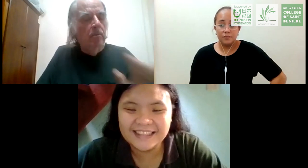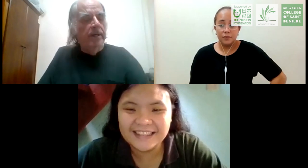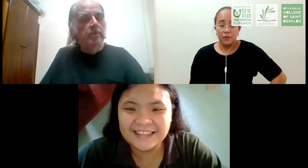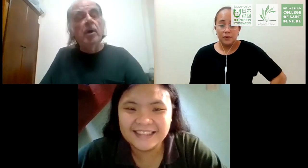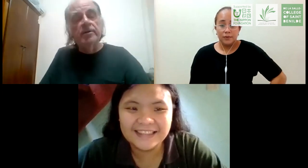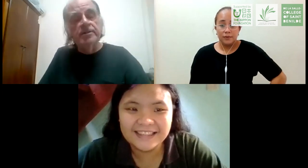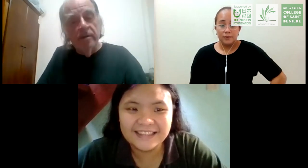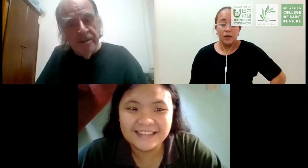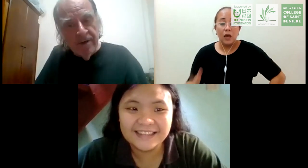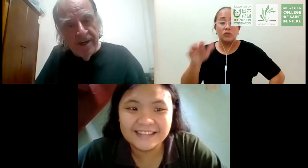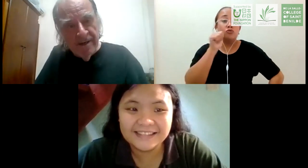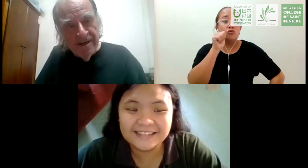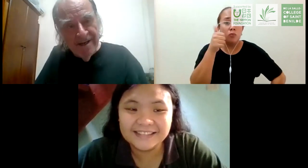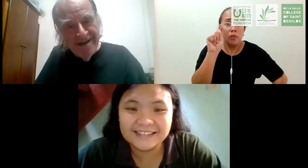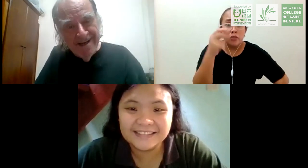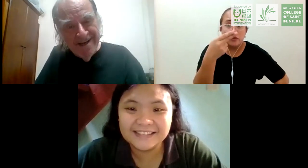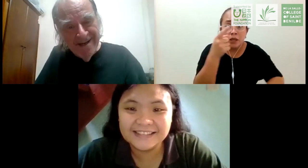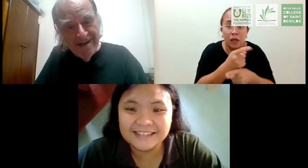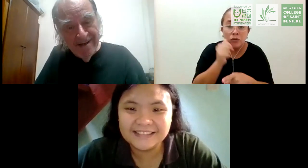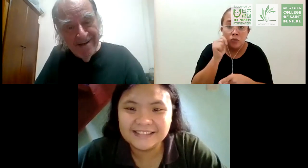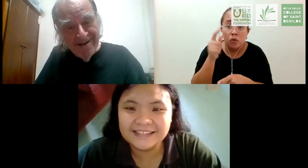Wait, tomorrow is Thursday, right?